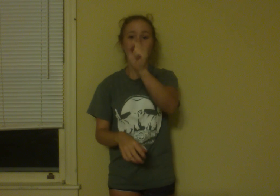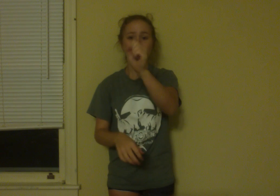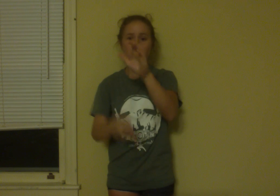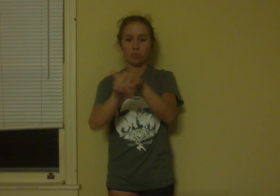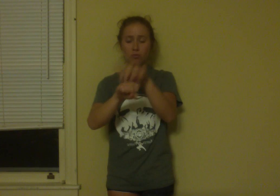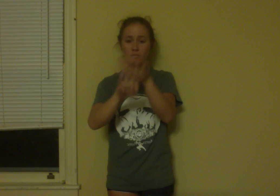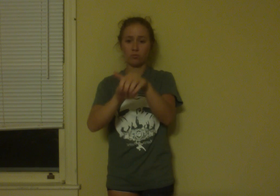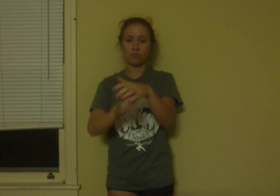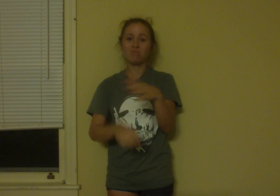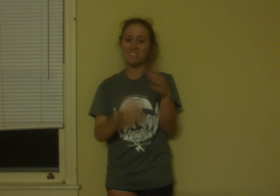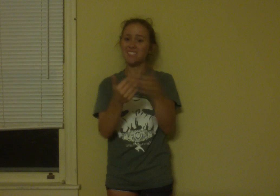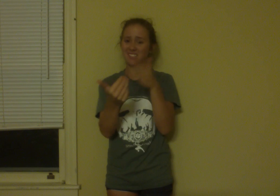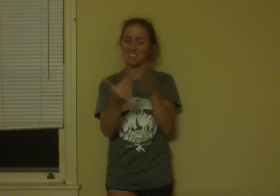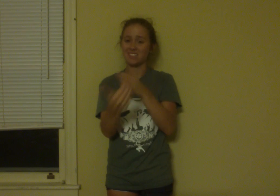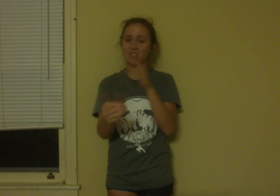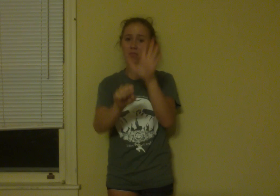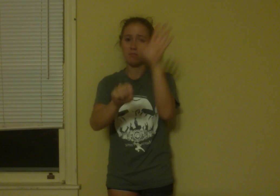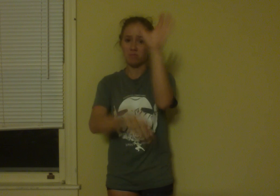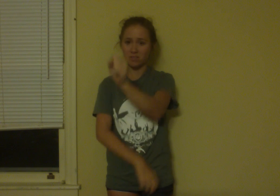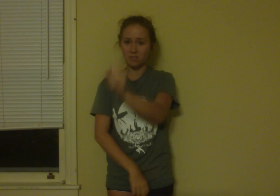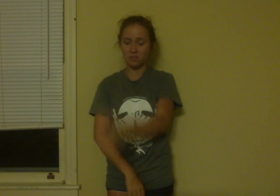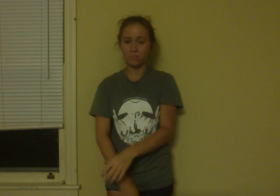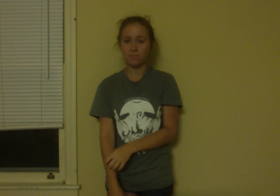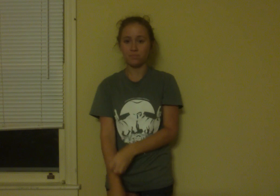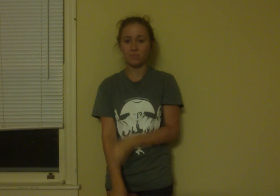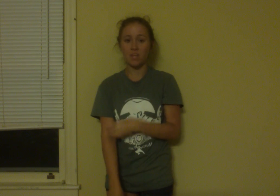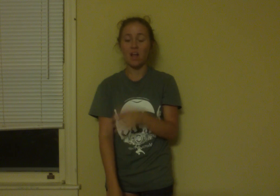That move is the moment of truth for sure on the whole route.